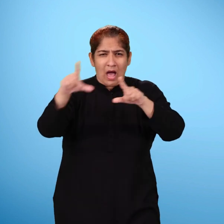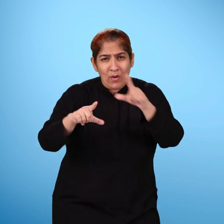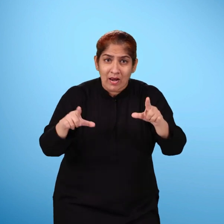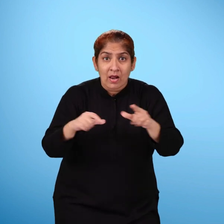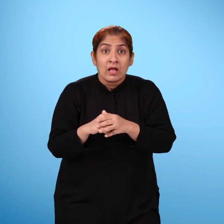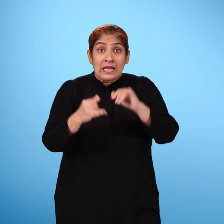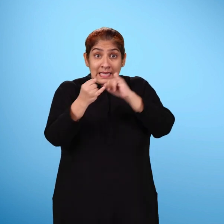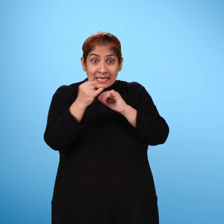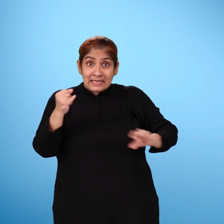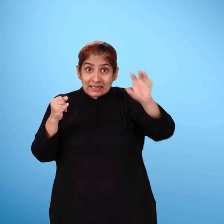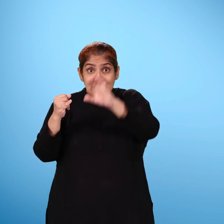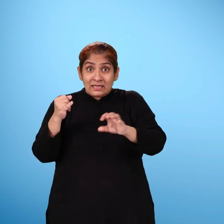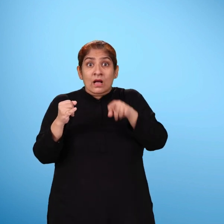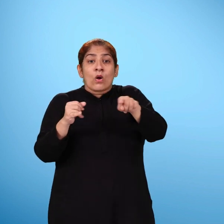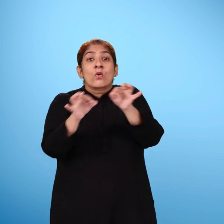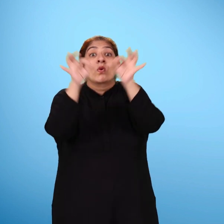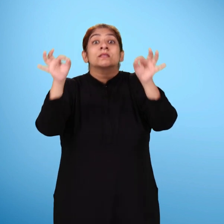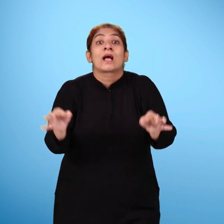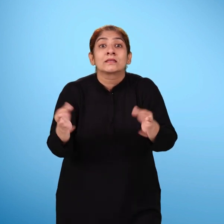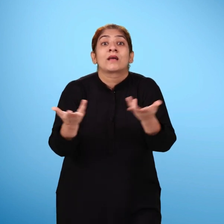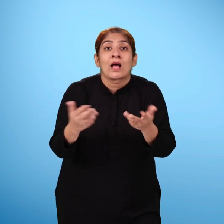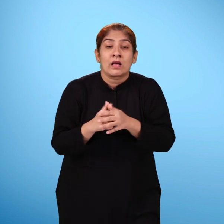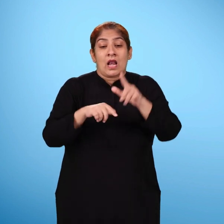language, official language of the state and English